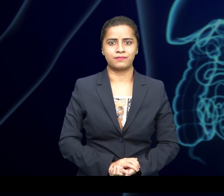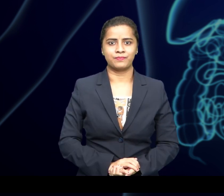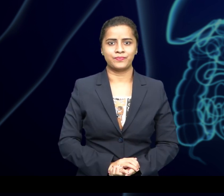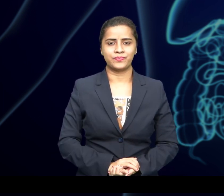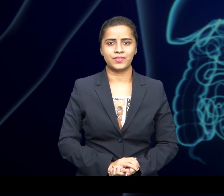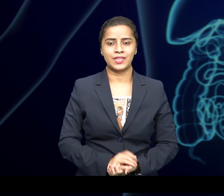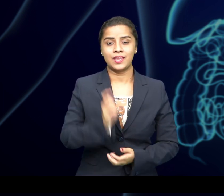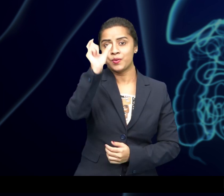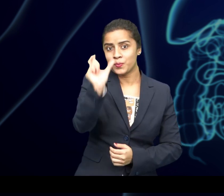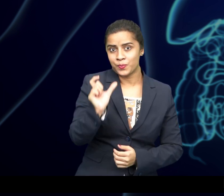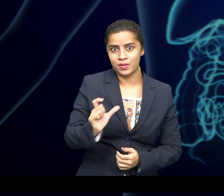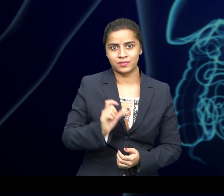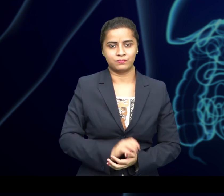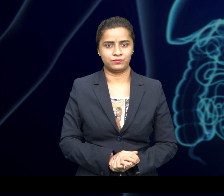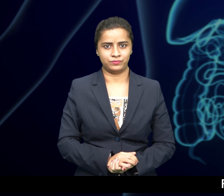Keywords: